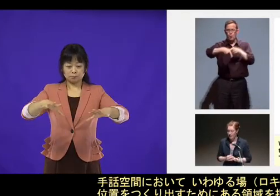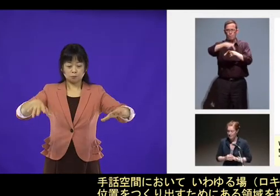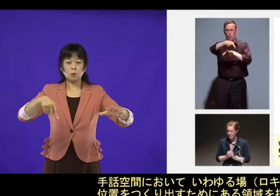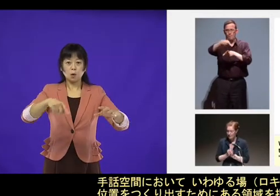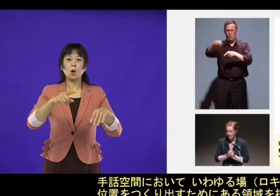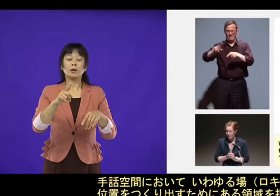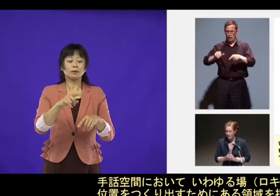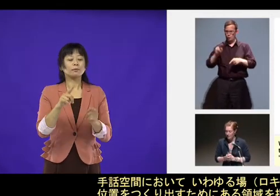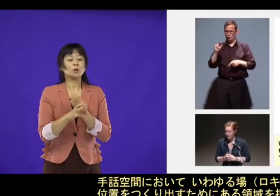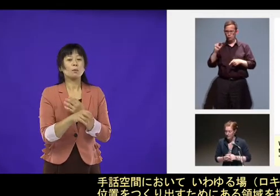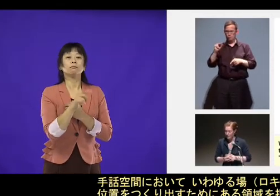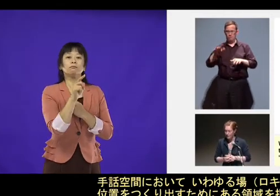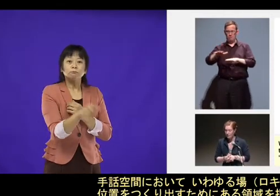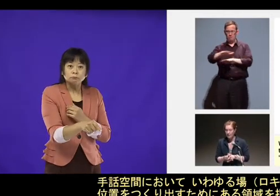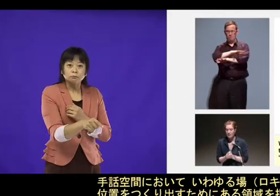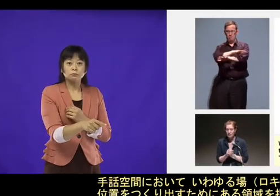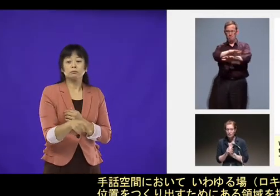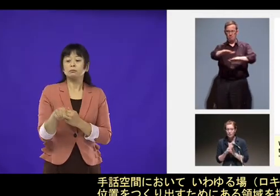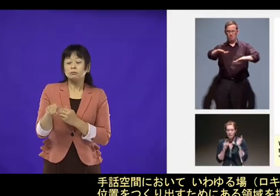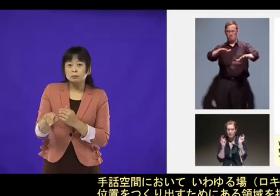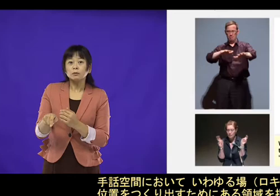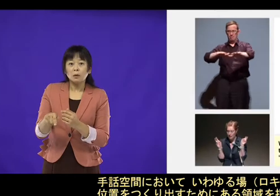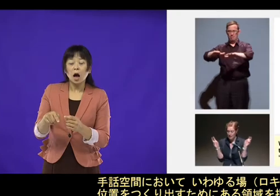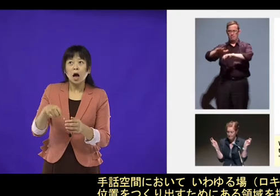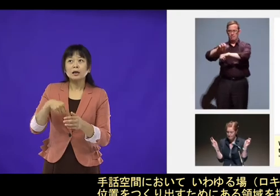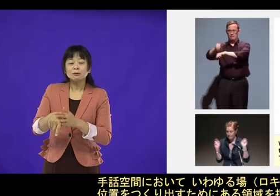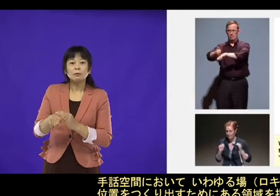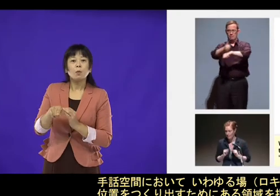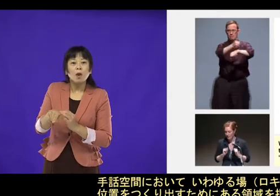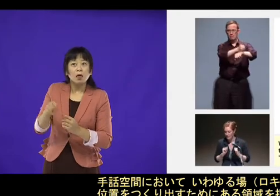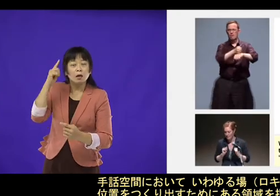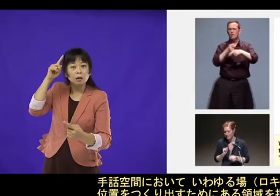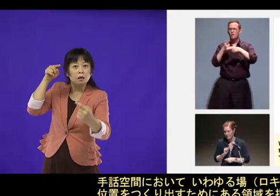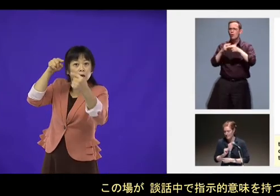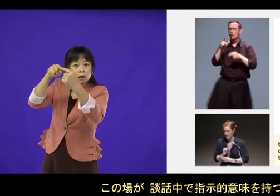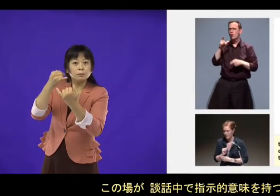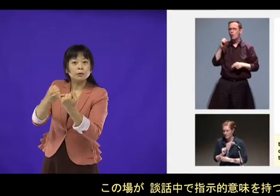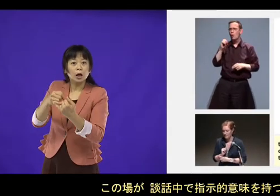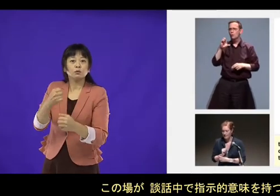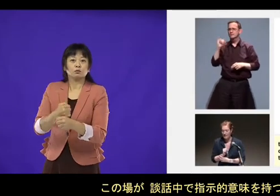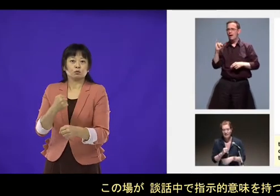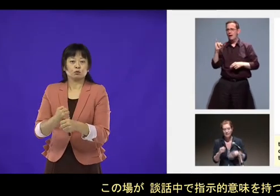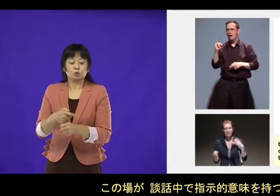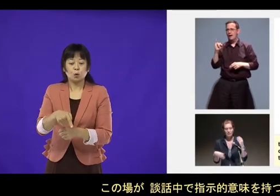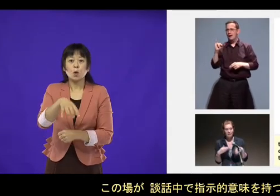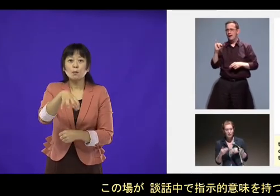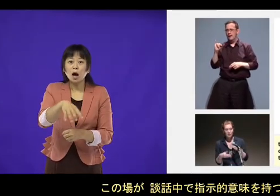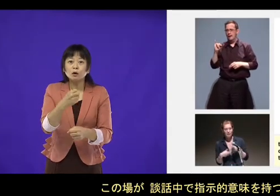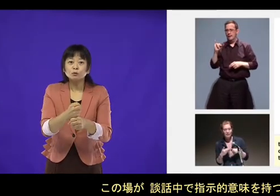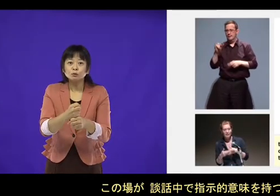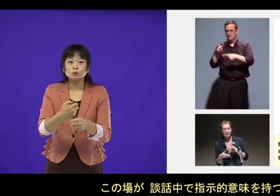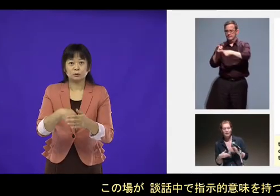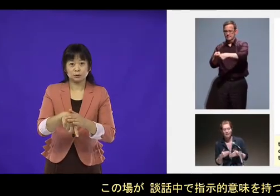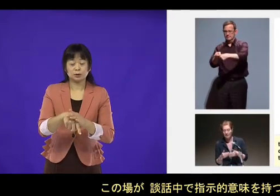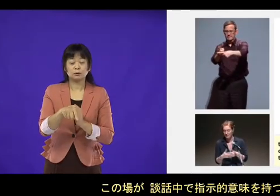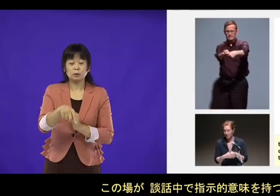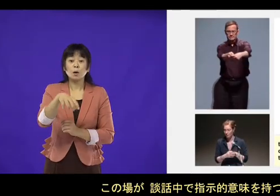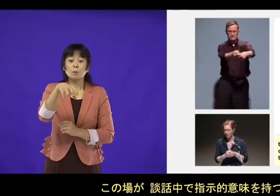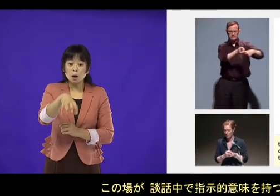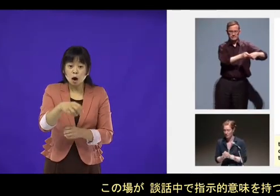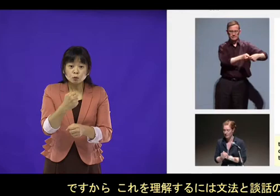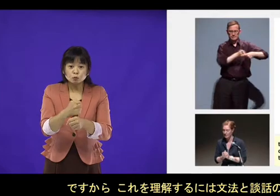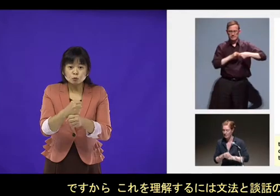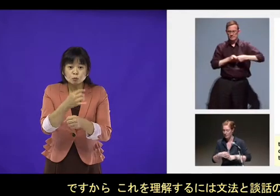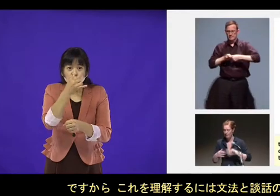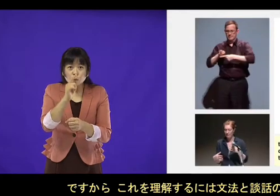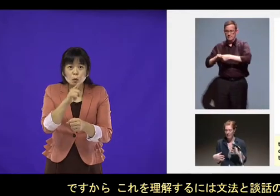signing space to create so-called loci, locations, that get a referential meaning within the